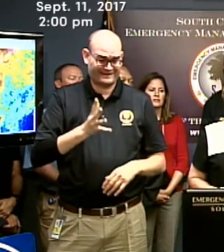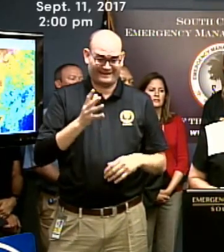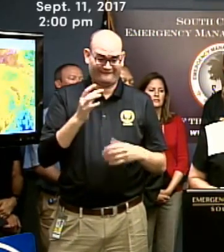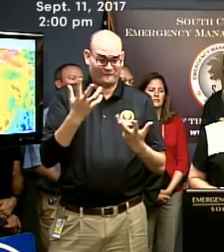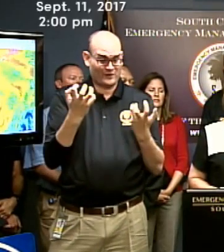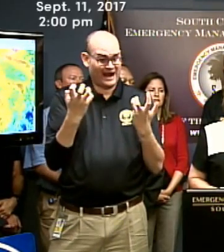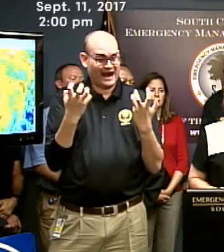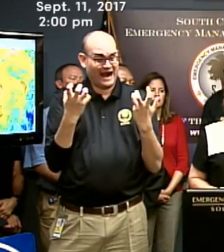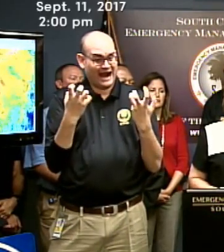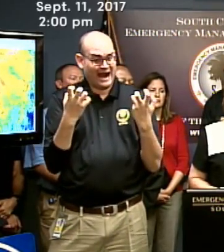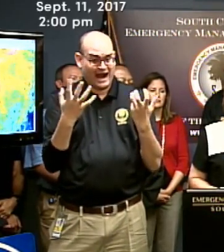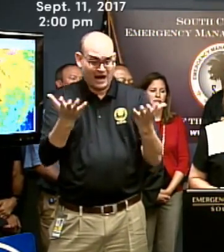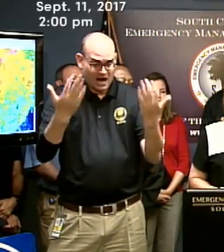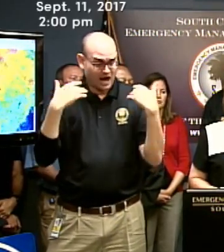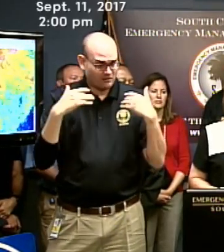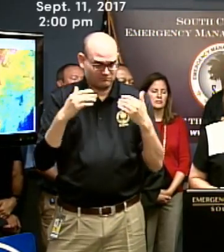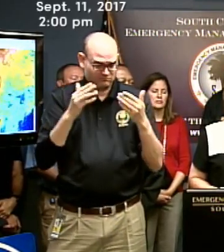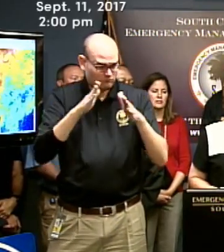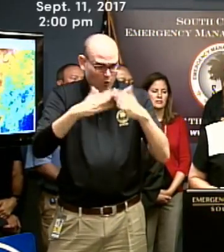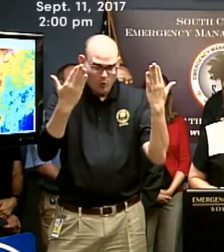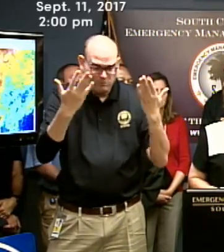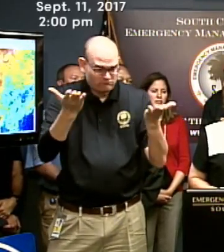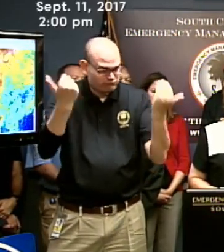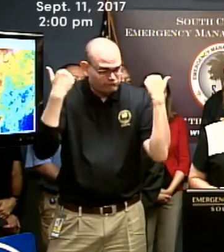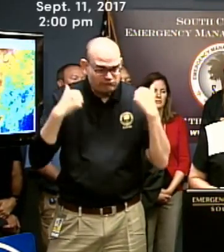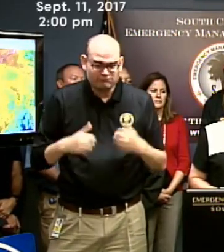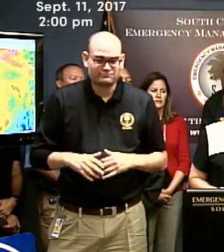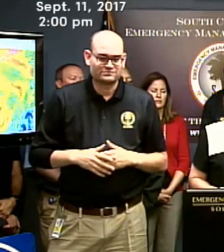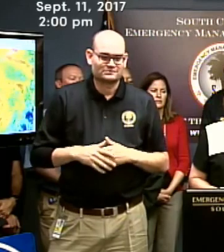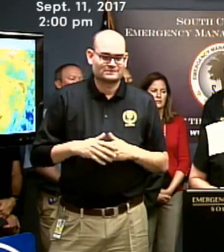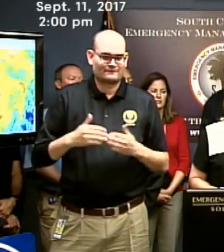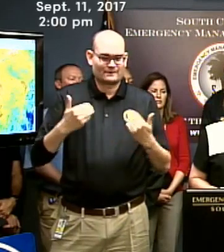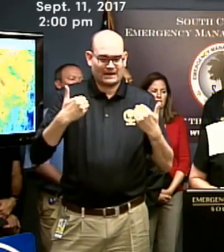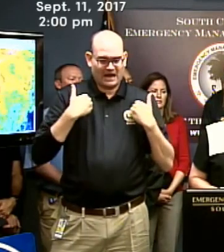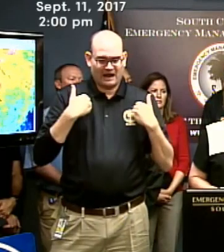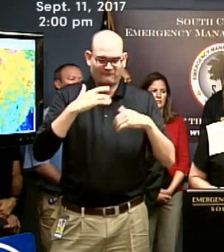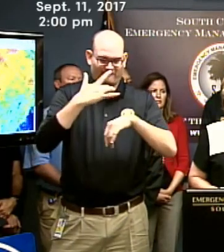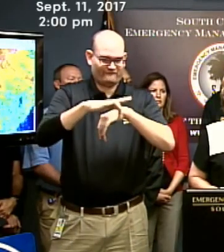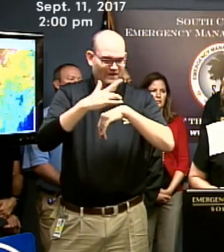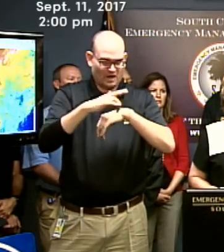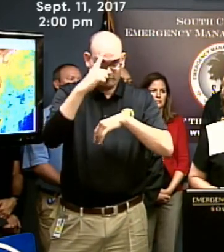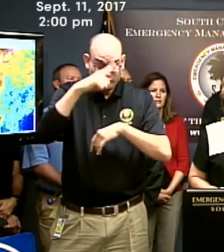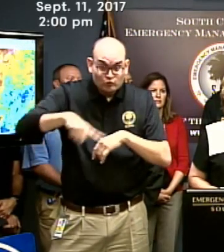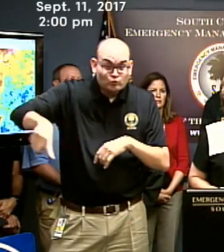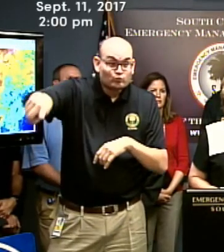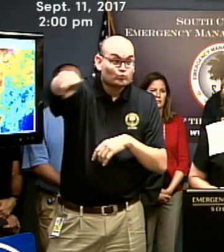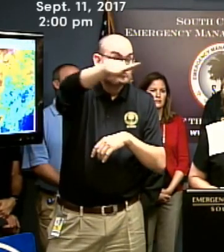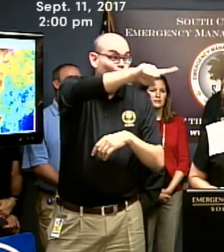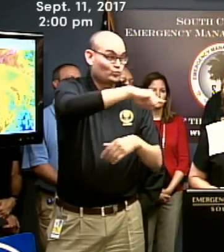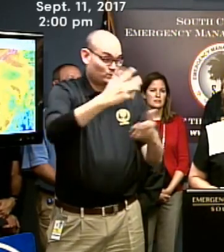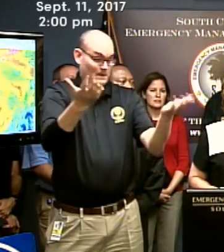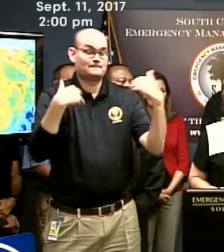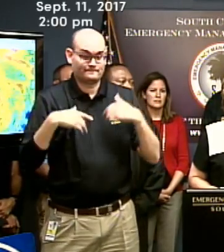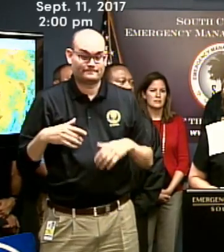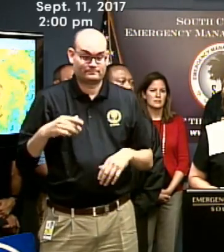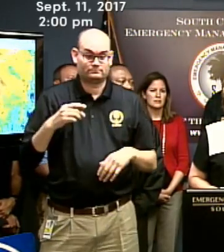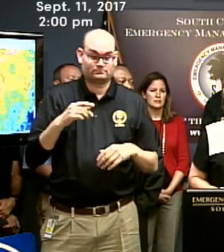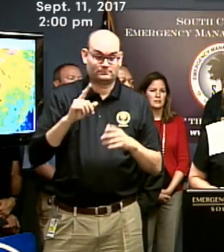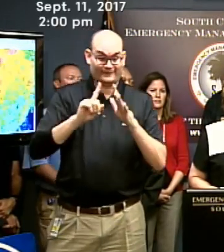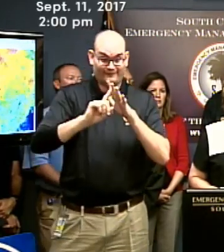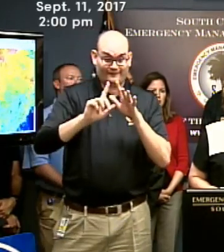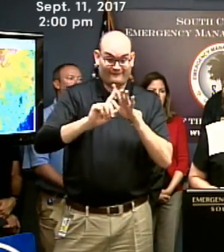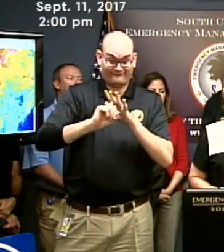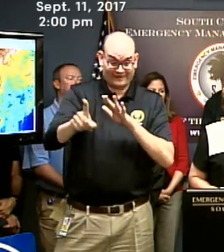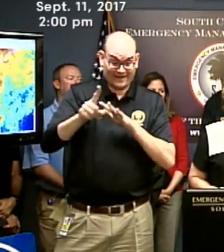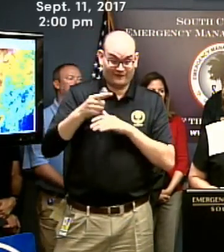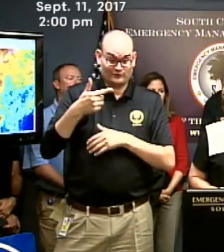weather conditions, that you consider an open shelter as a possible resource for you, but also evacuees from Georgia, from